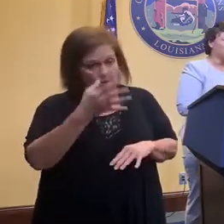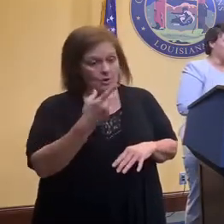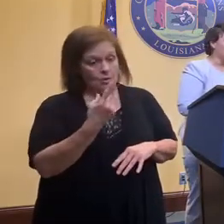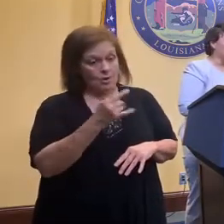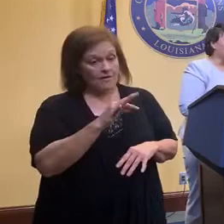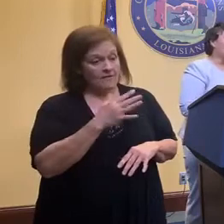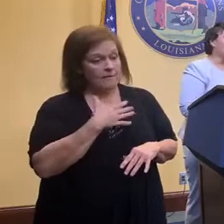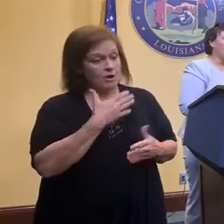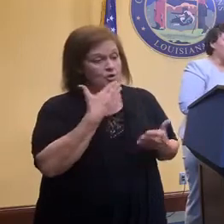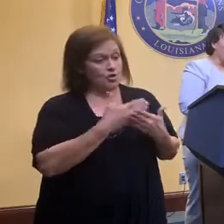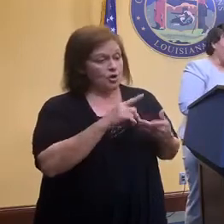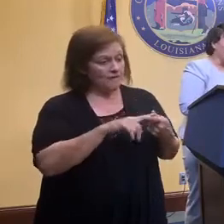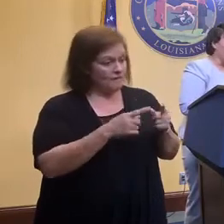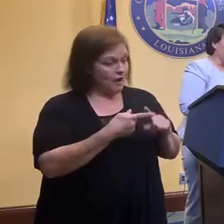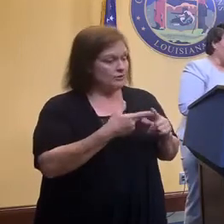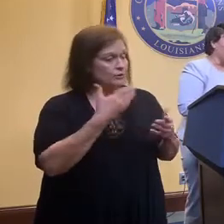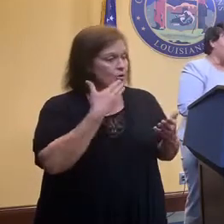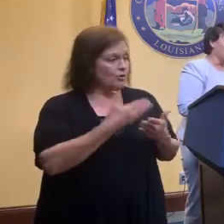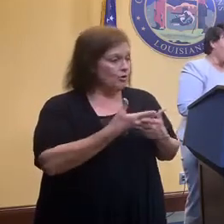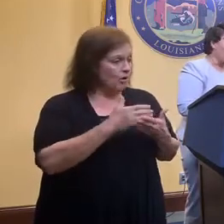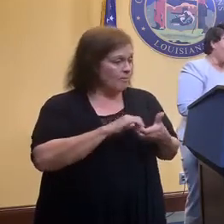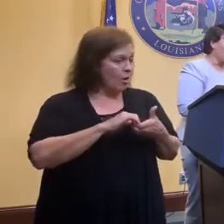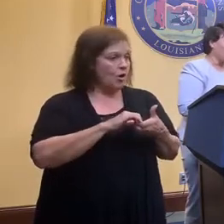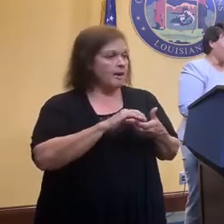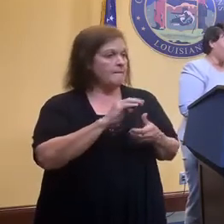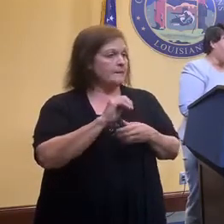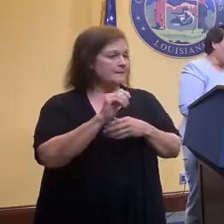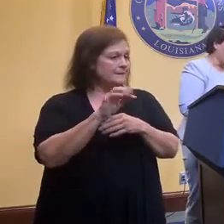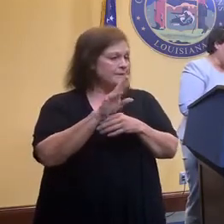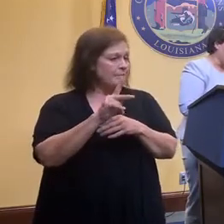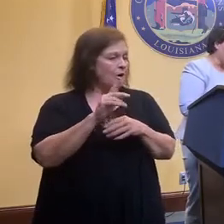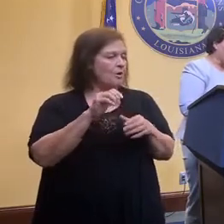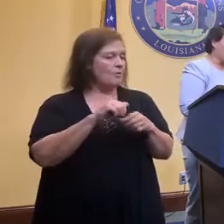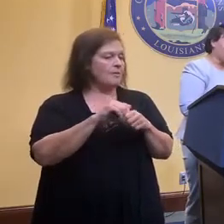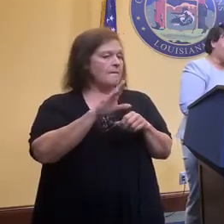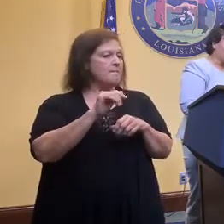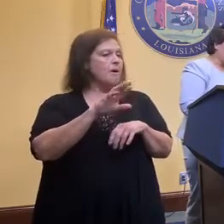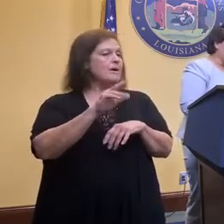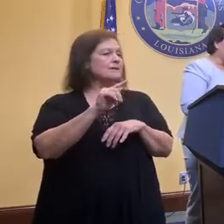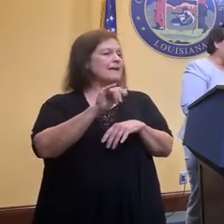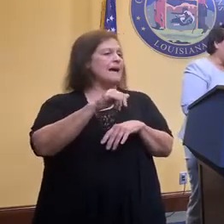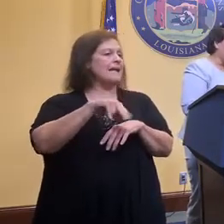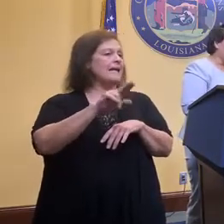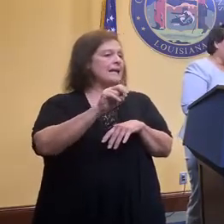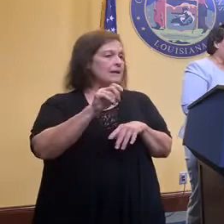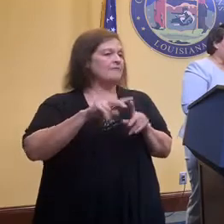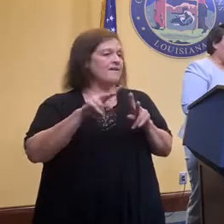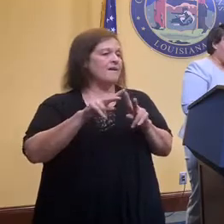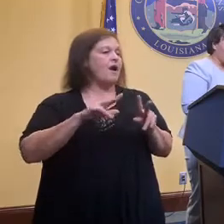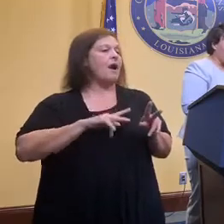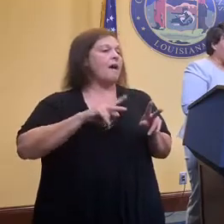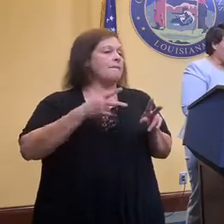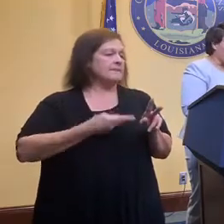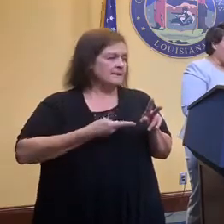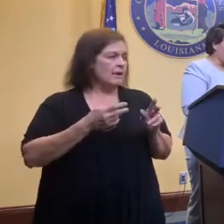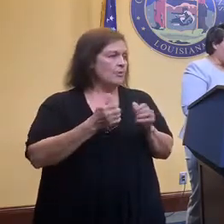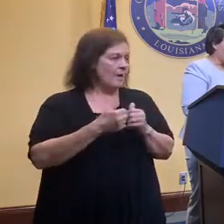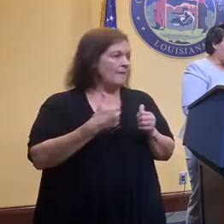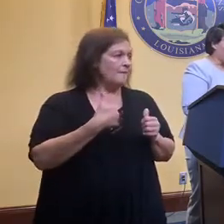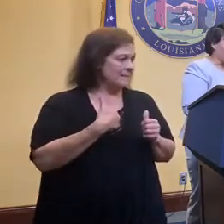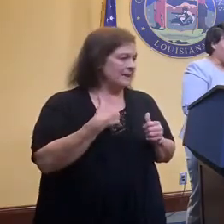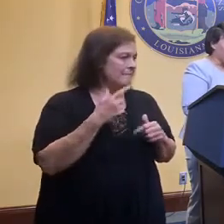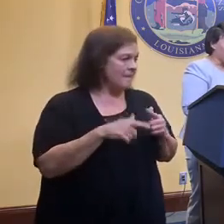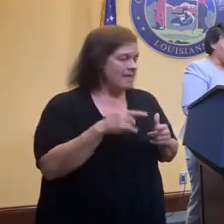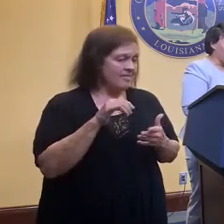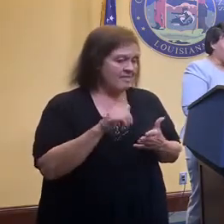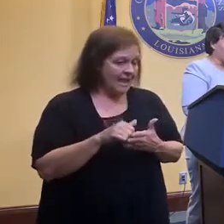who's just been a great partner, Mr. Mark with Bar Tonique, was very upset with me about